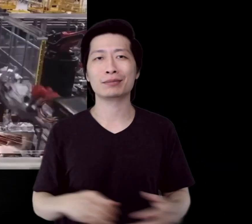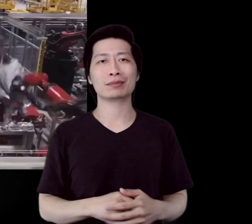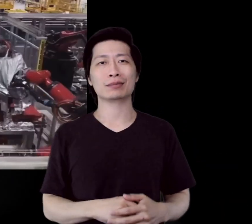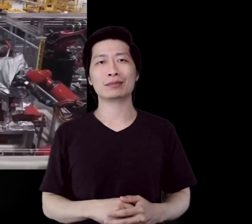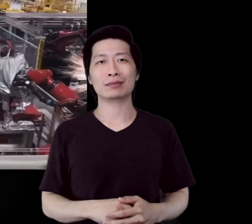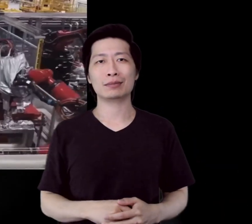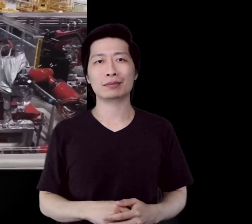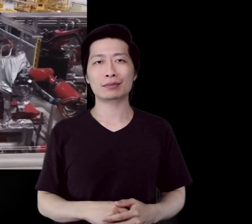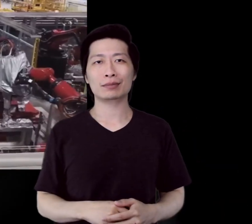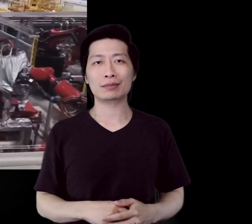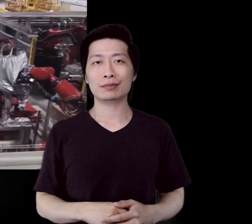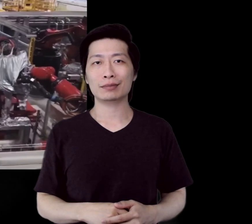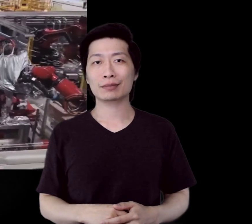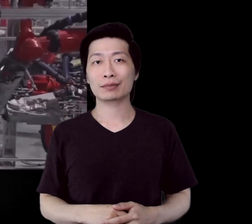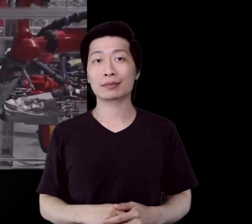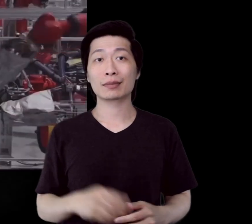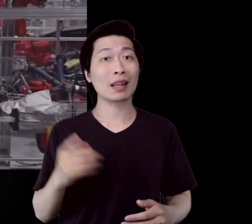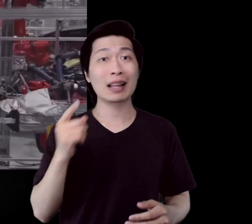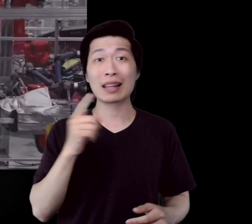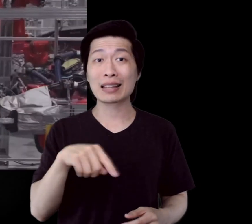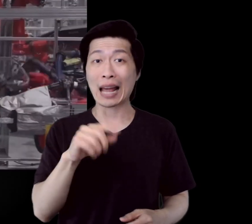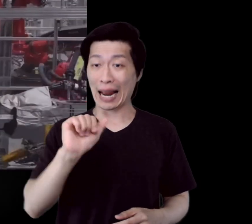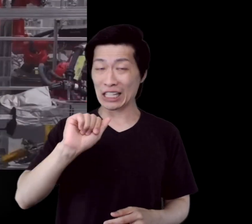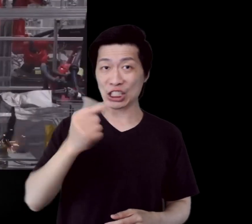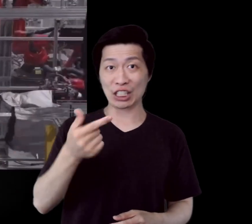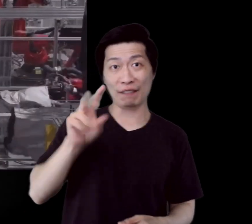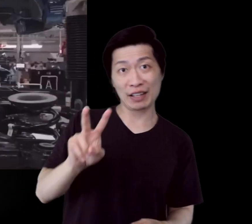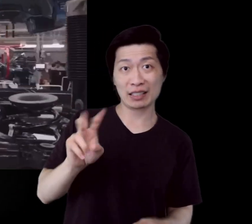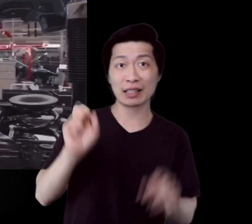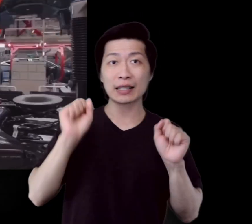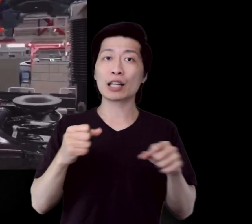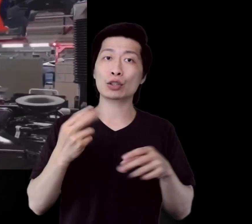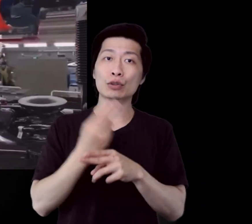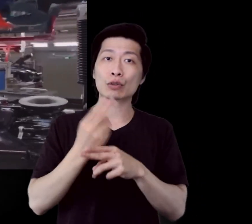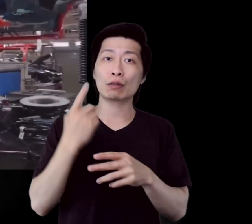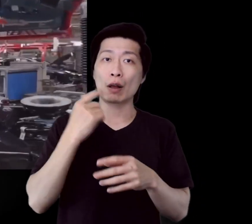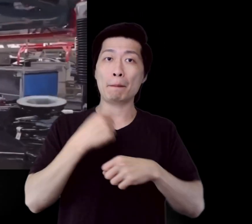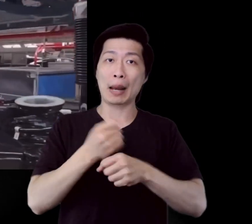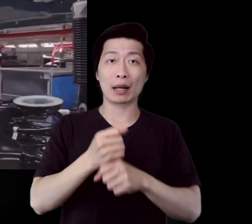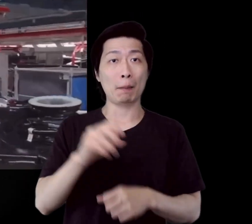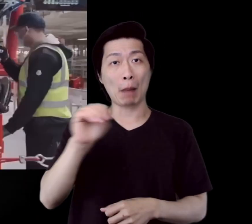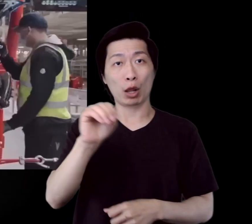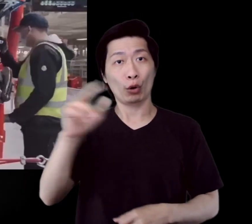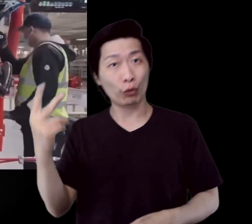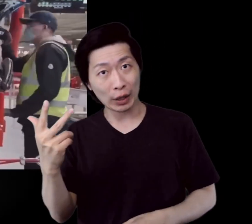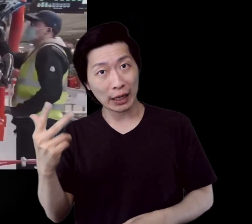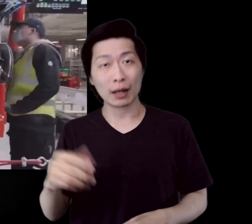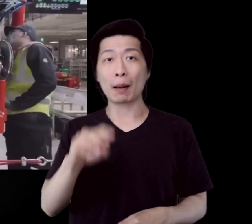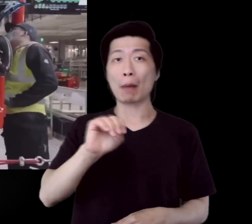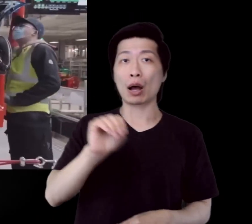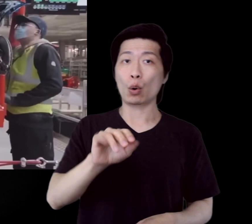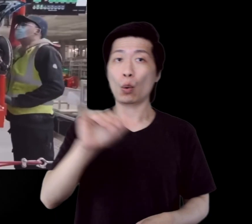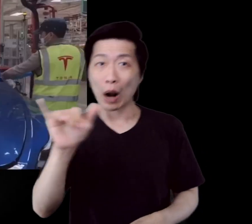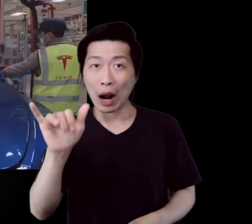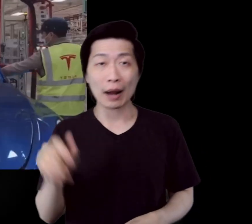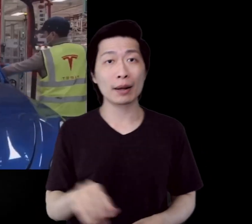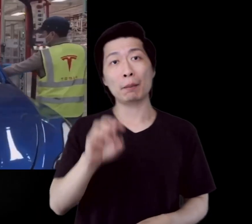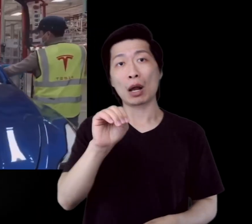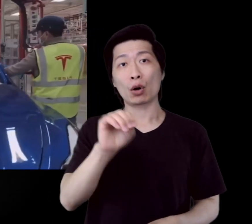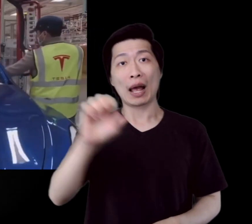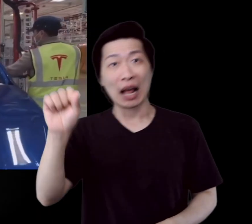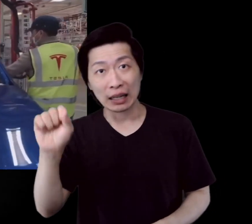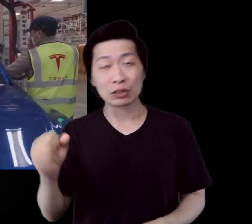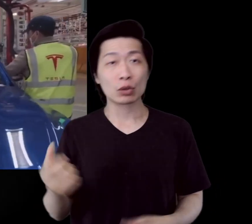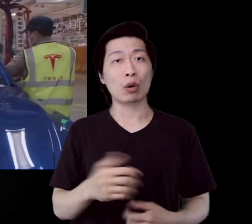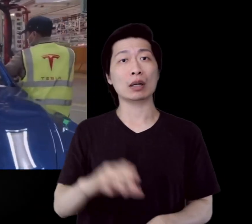and test it all out and put it right back into the production afterwards. And these AGVs can be used to make the Model 3 or the Model Y